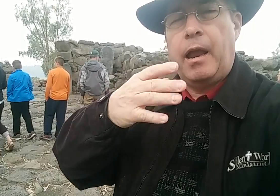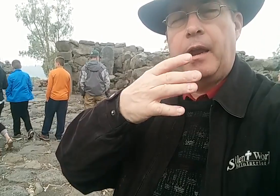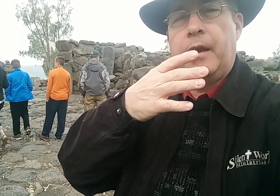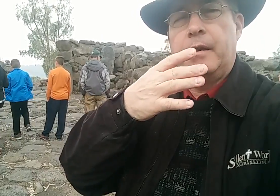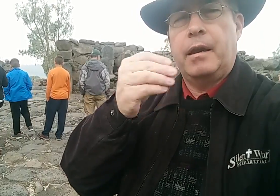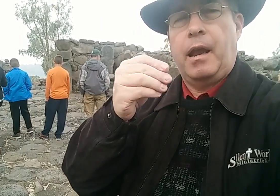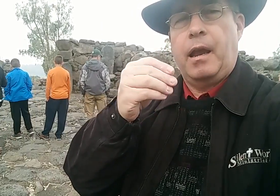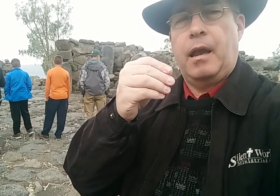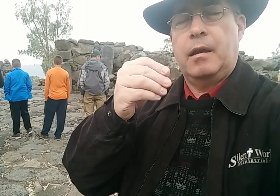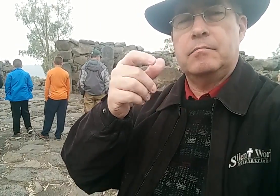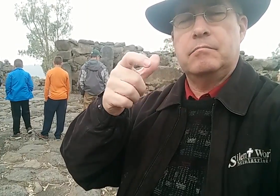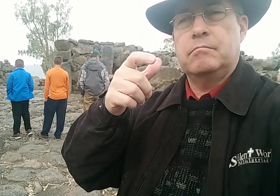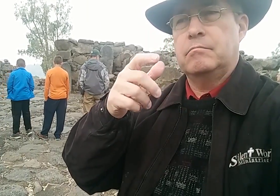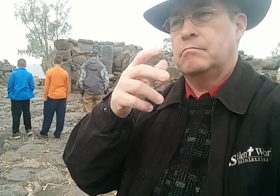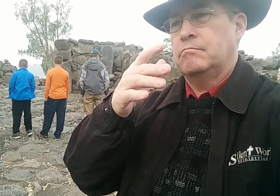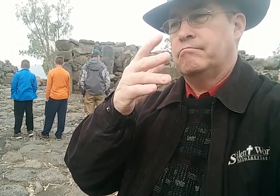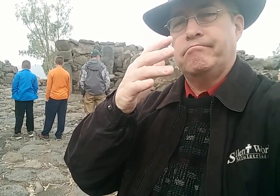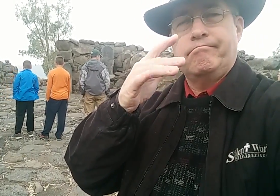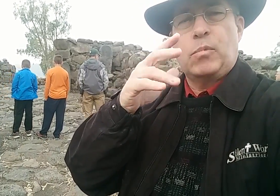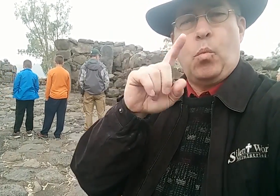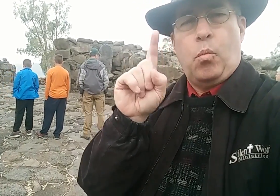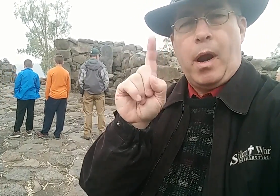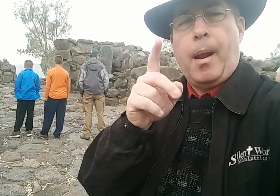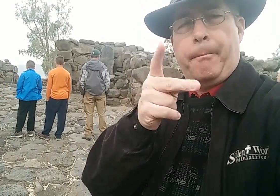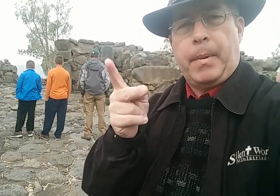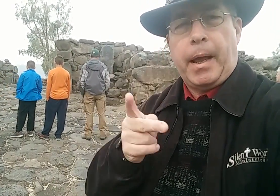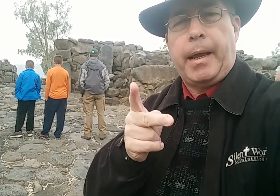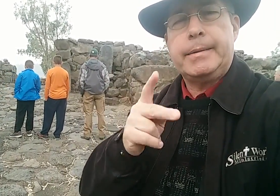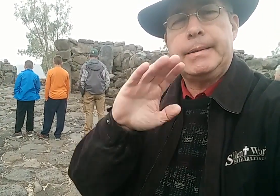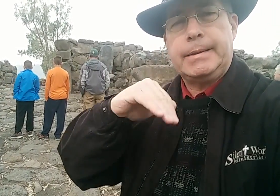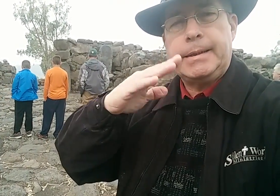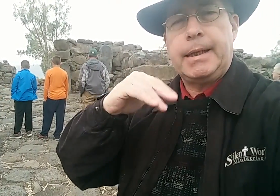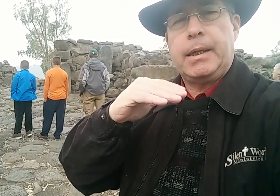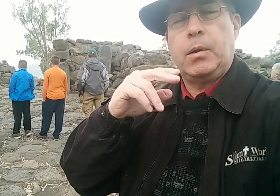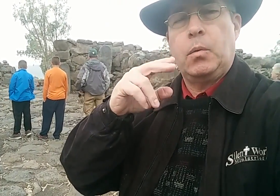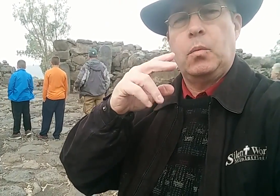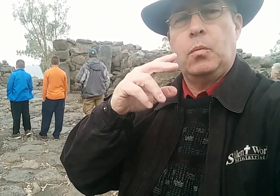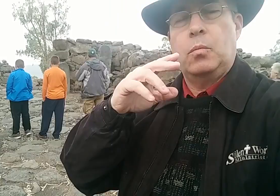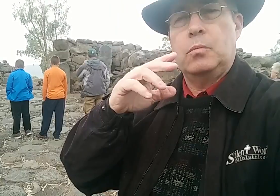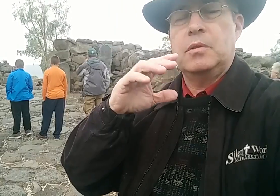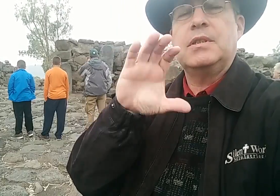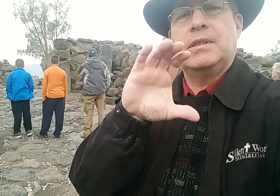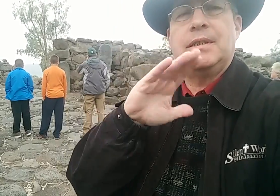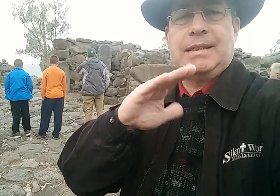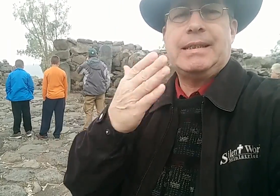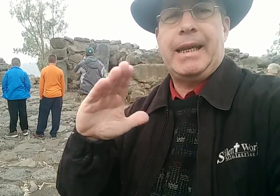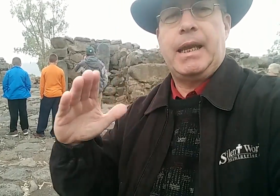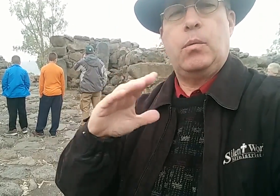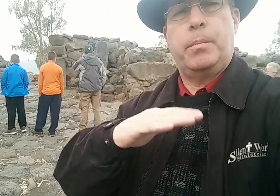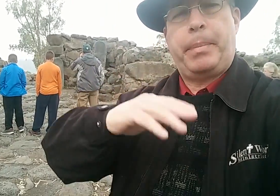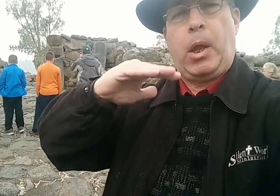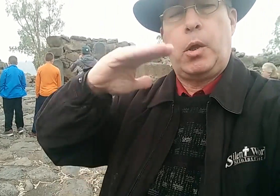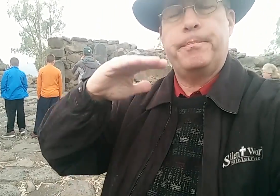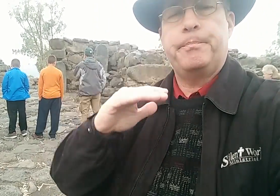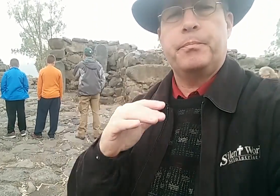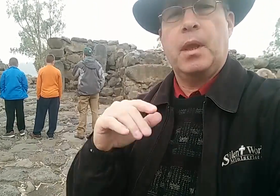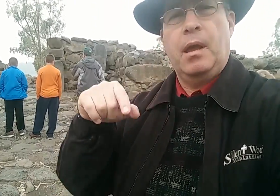Here you can see how the gates of a city were made. The gates to the city